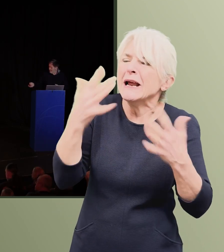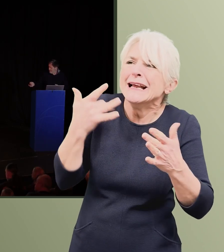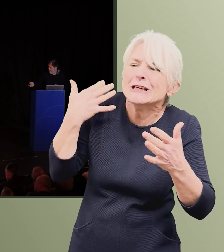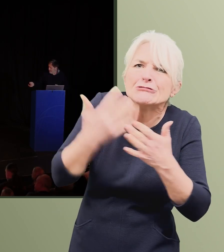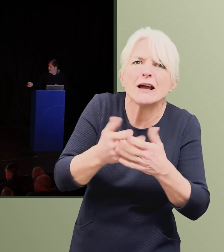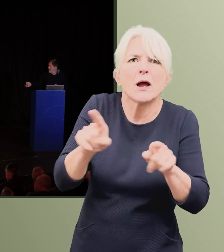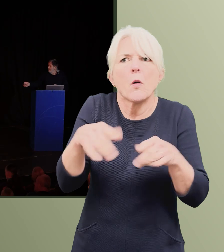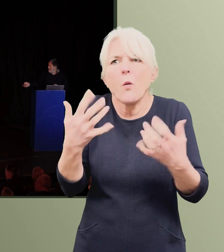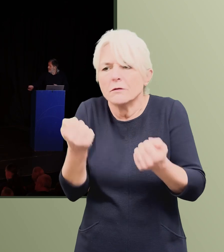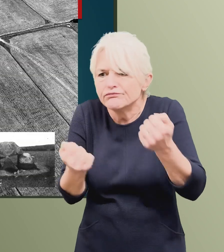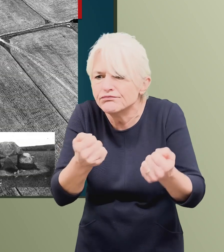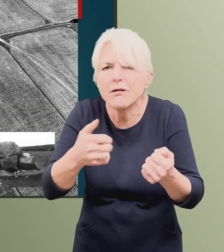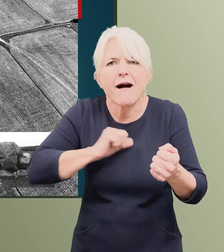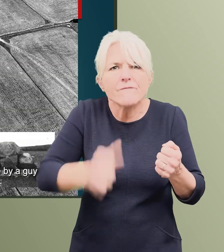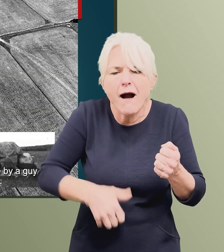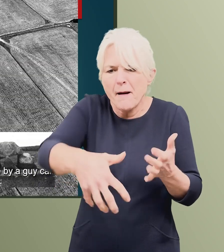going on.